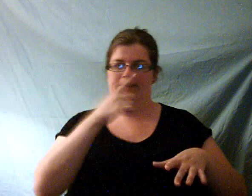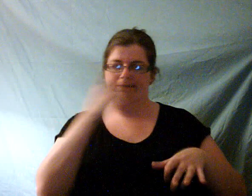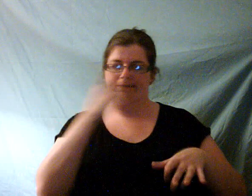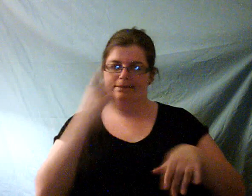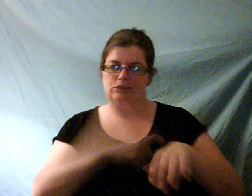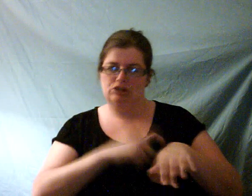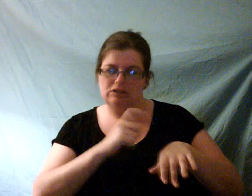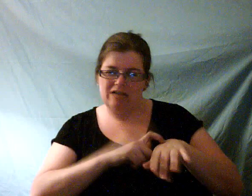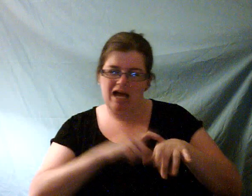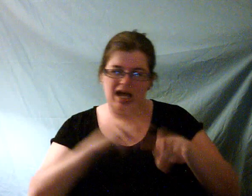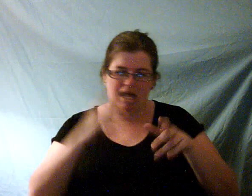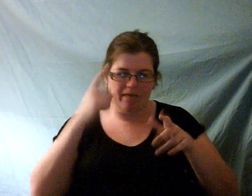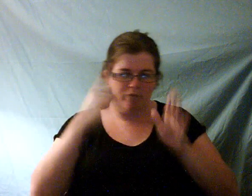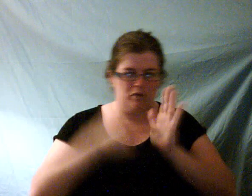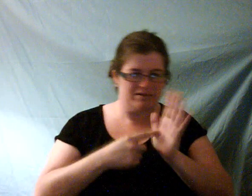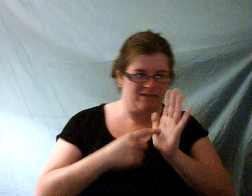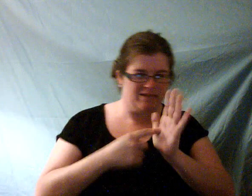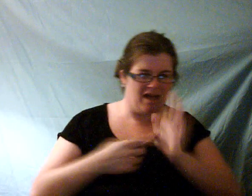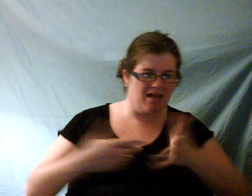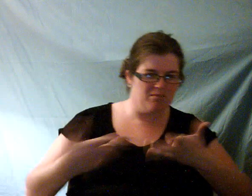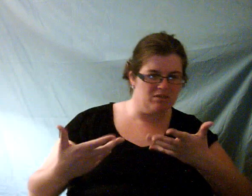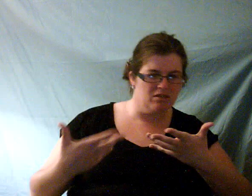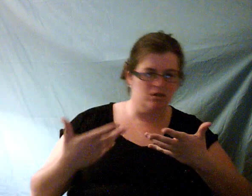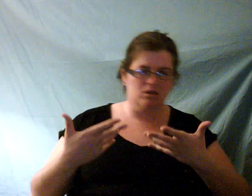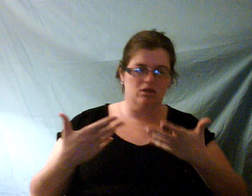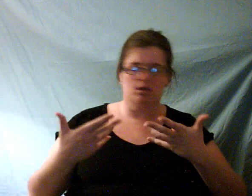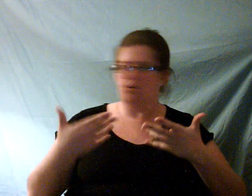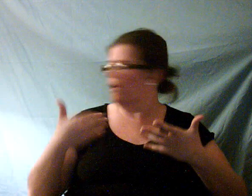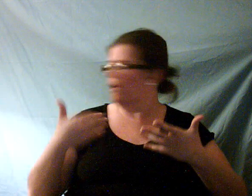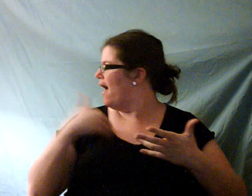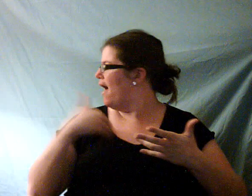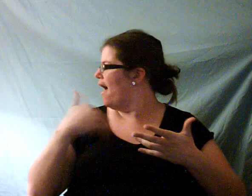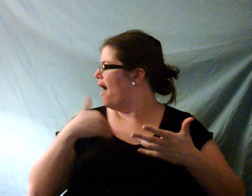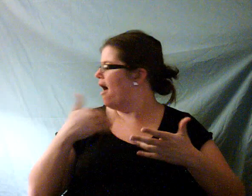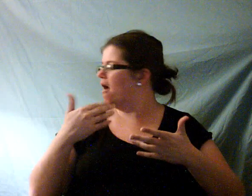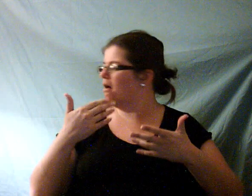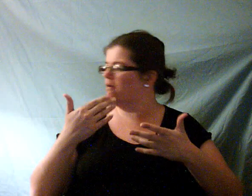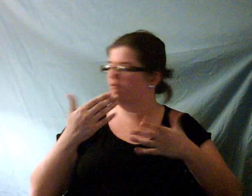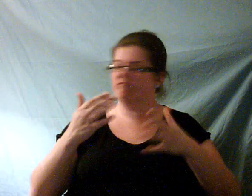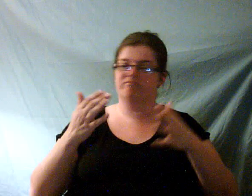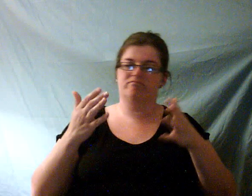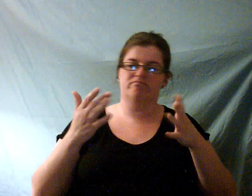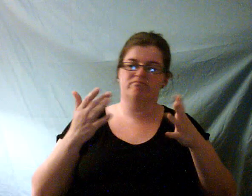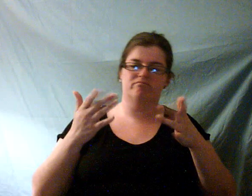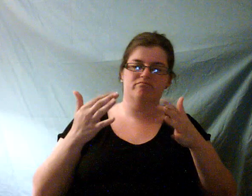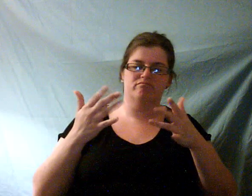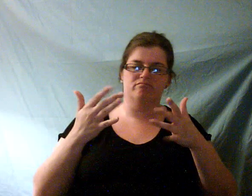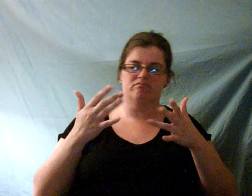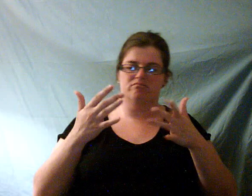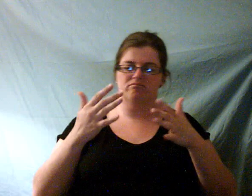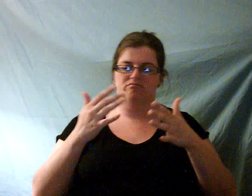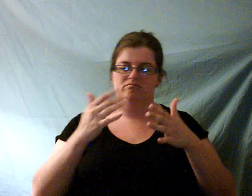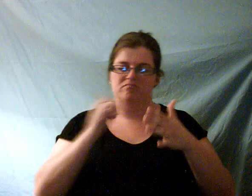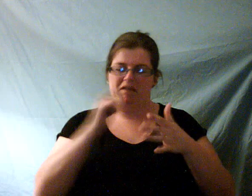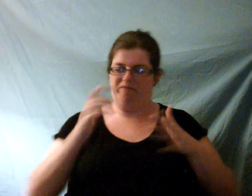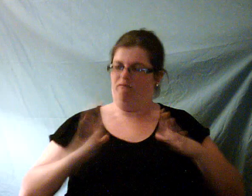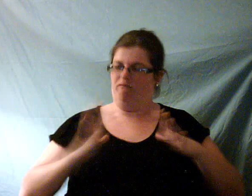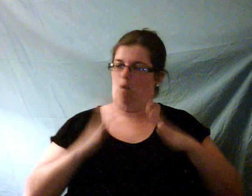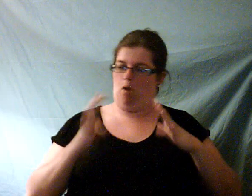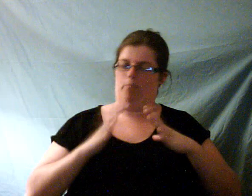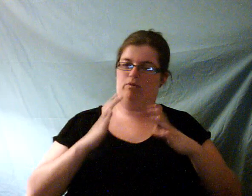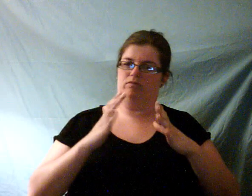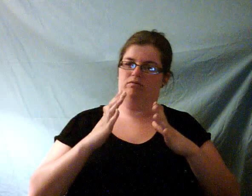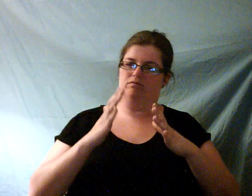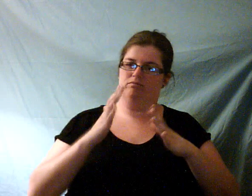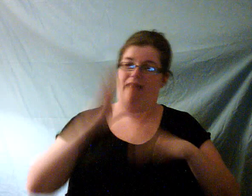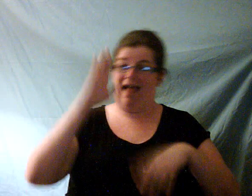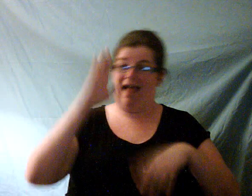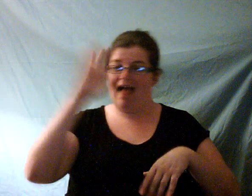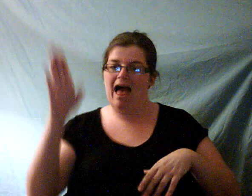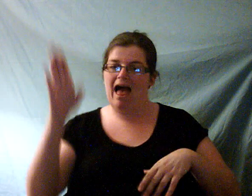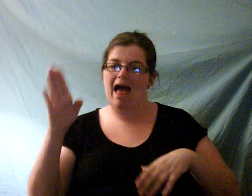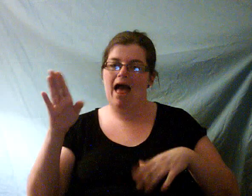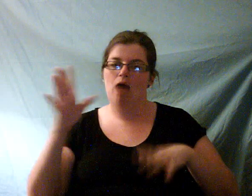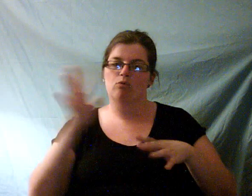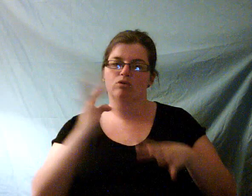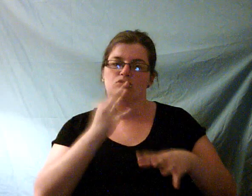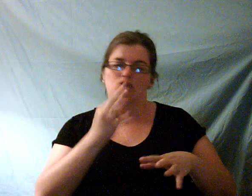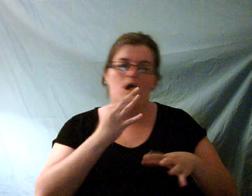We have very informal greetings. Hi, how are you? Our speech is informal. The way we interact with people is